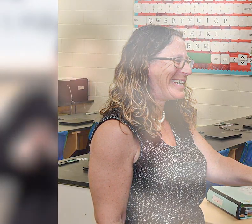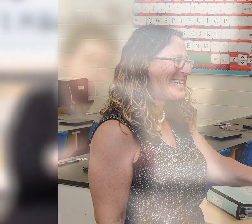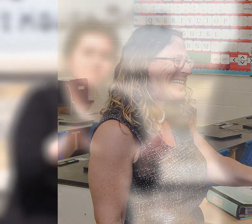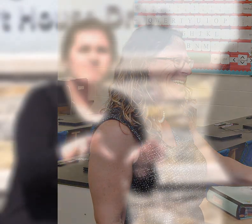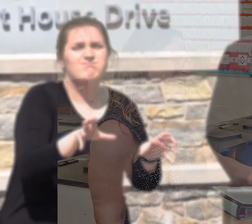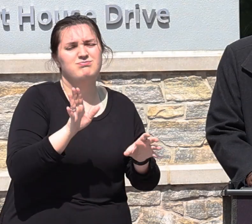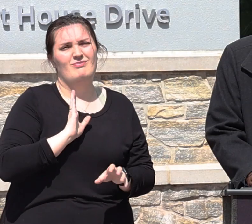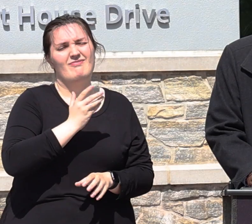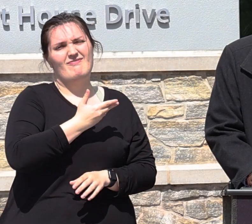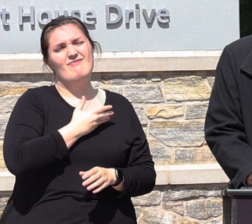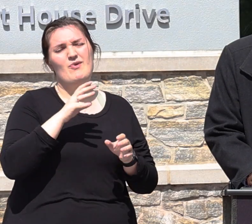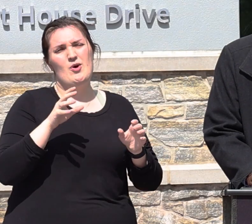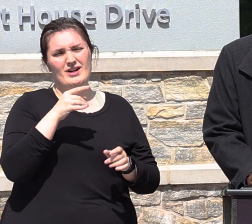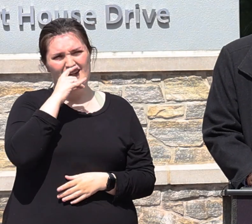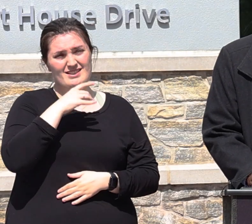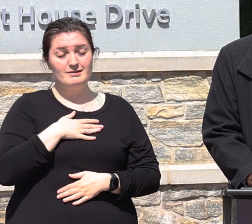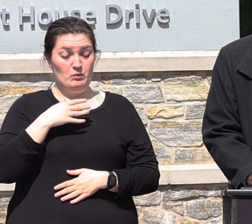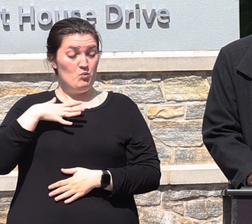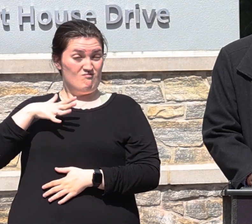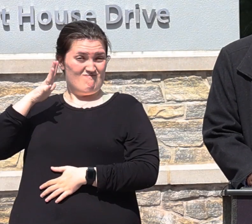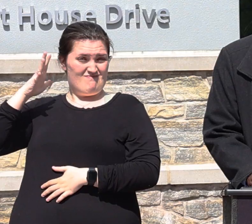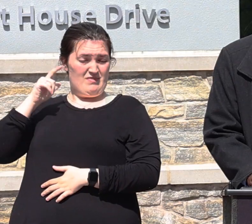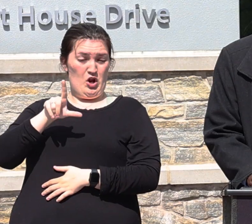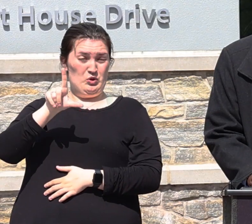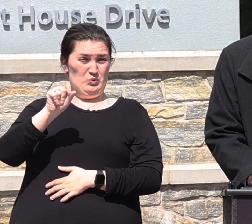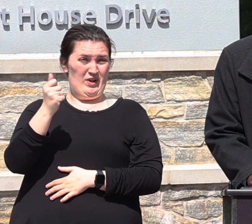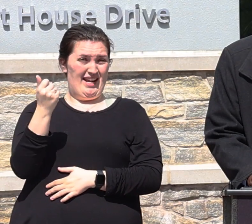teacher salary was